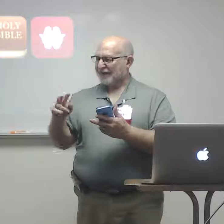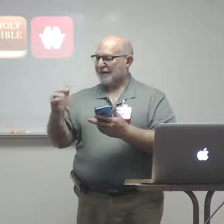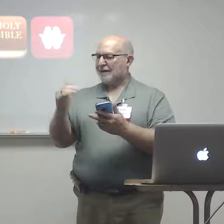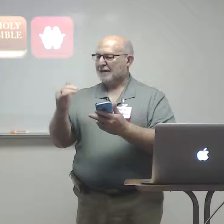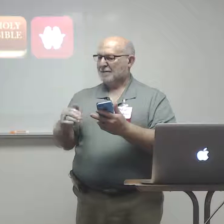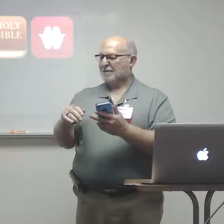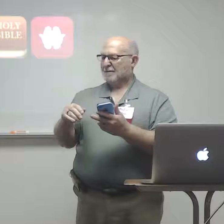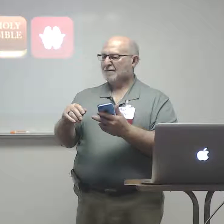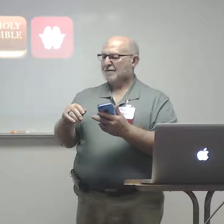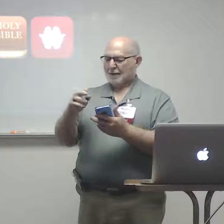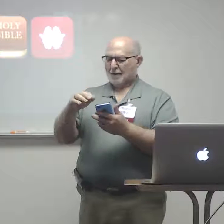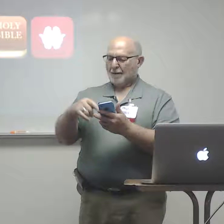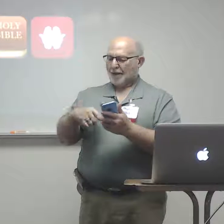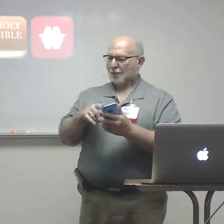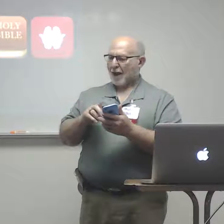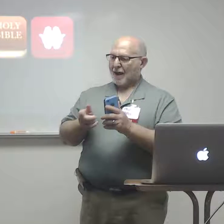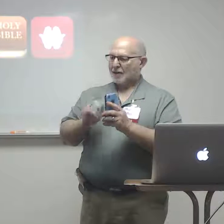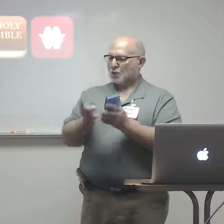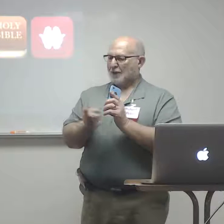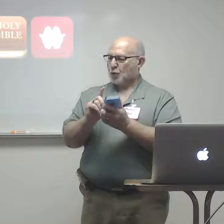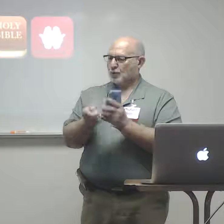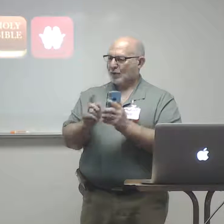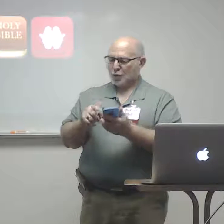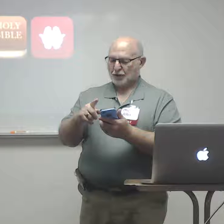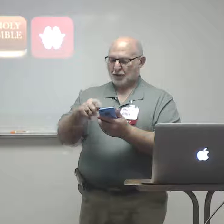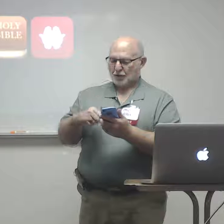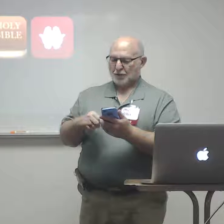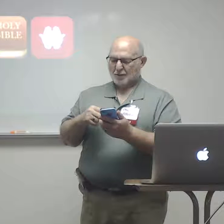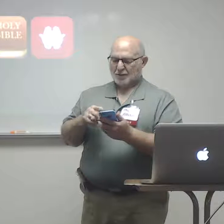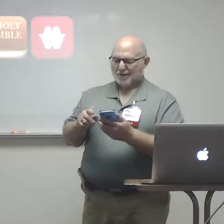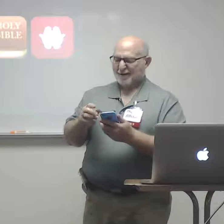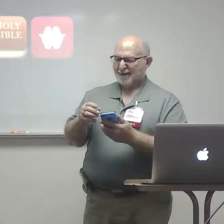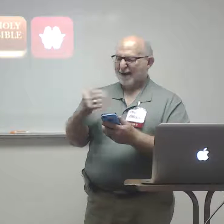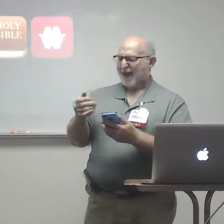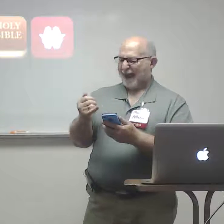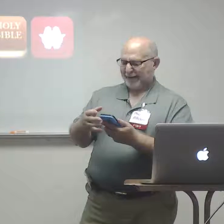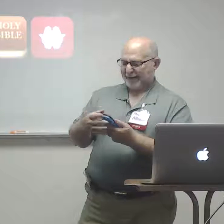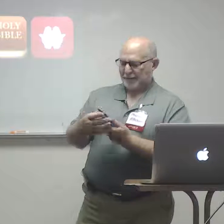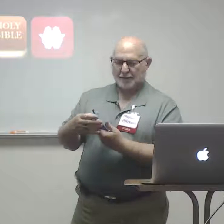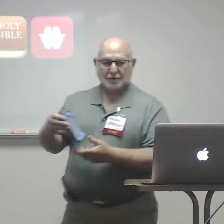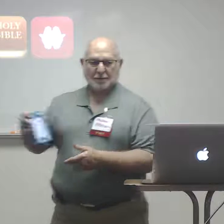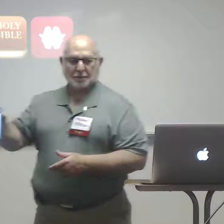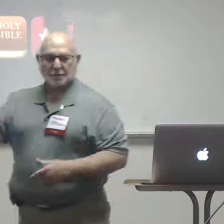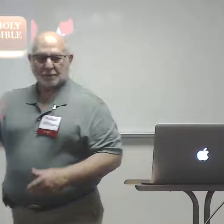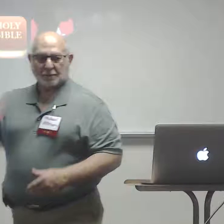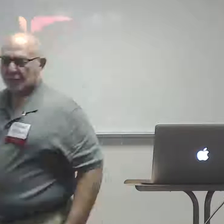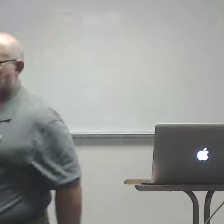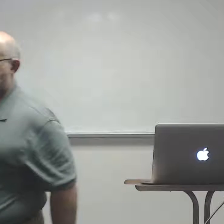NIV. That's why I switch, get an idea.